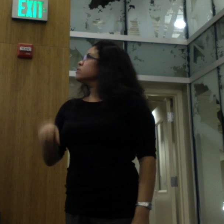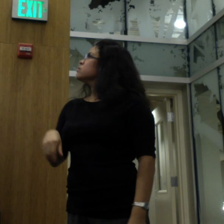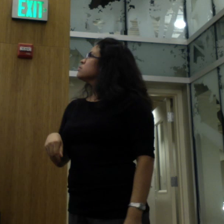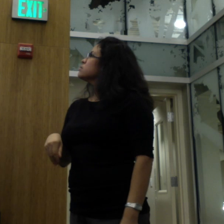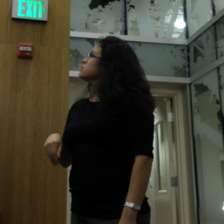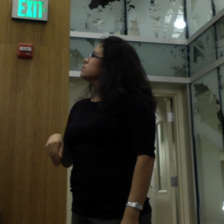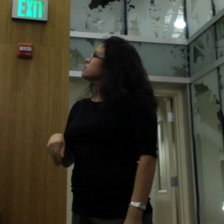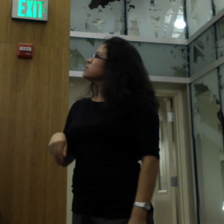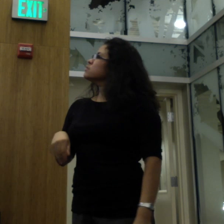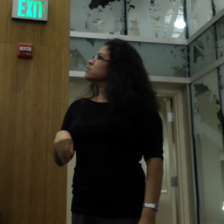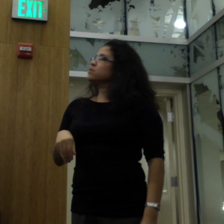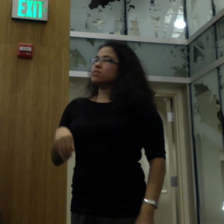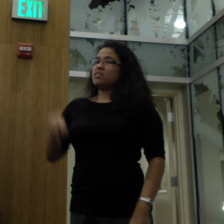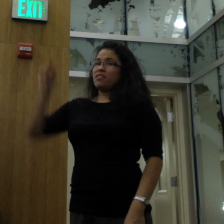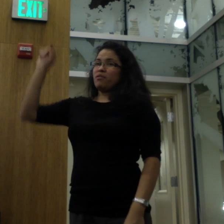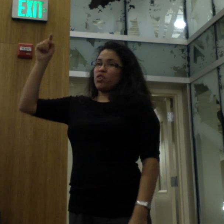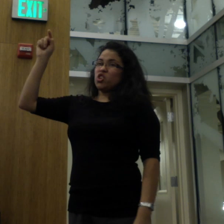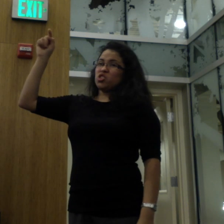This one up top,